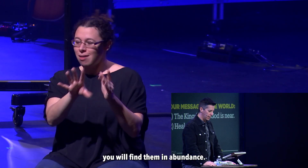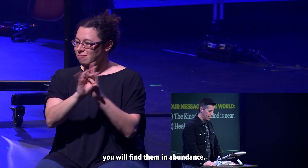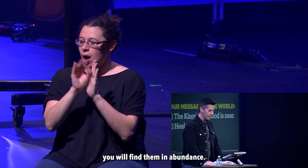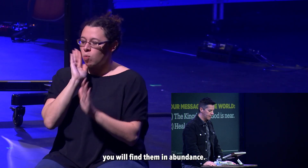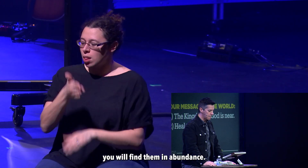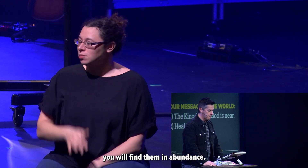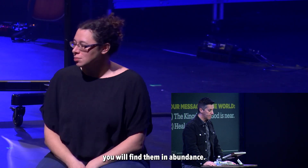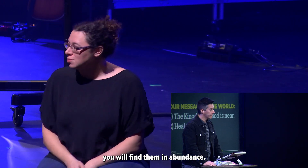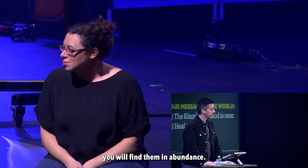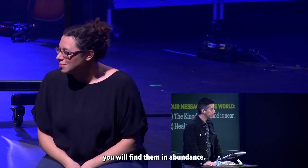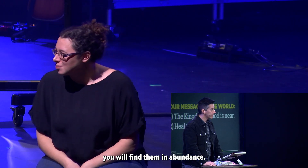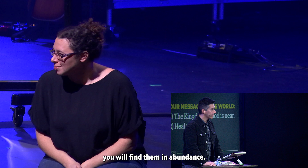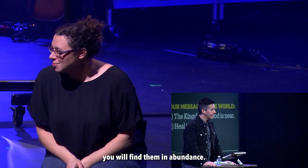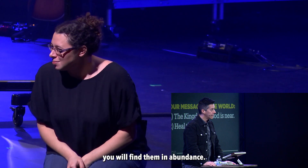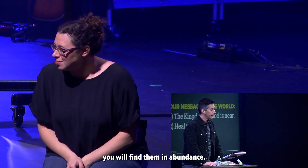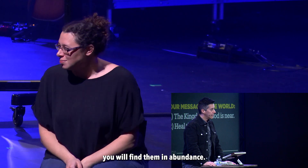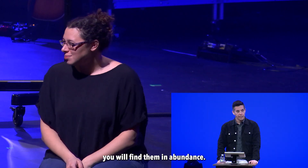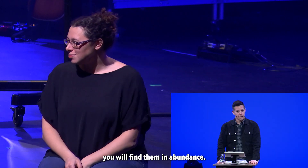them in abundance.